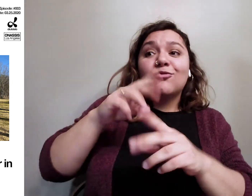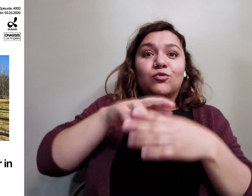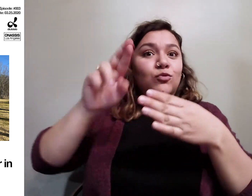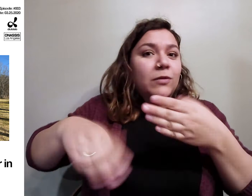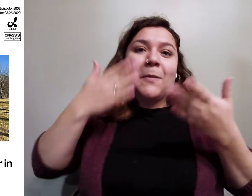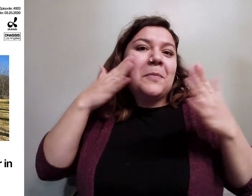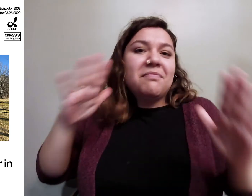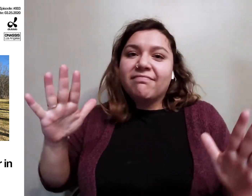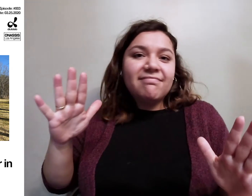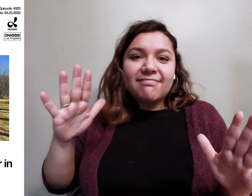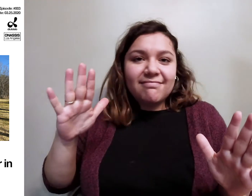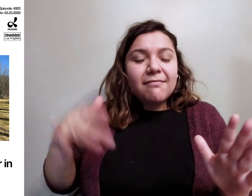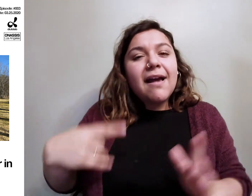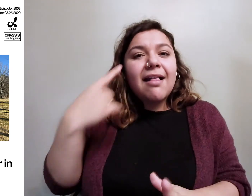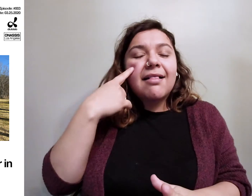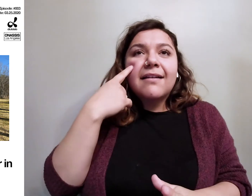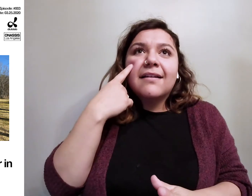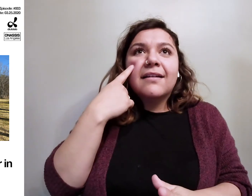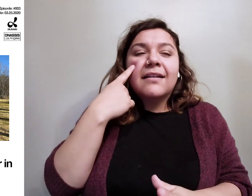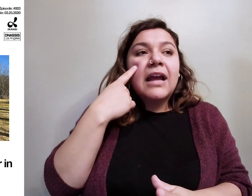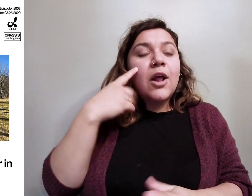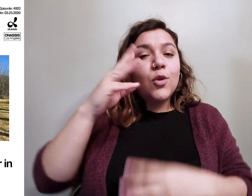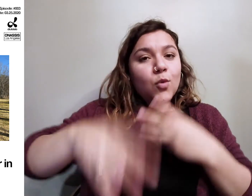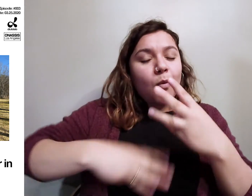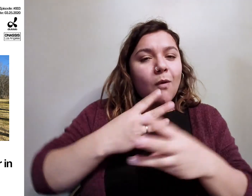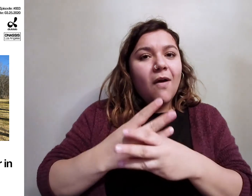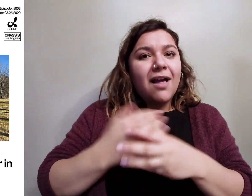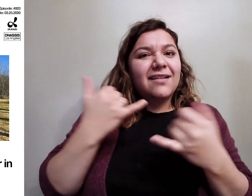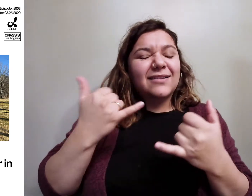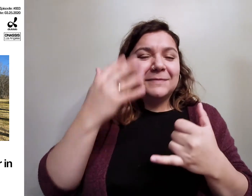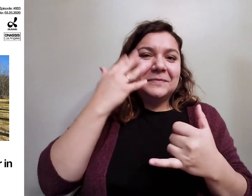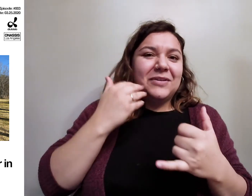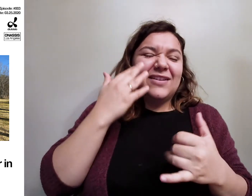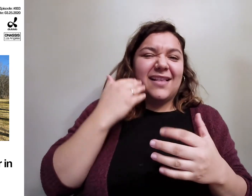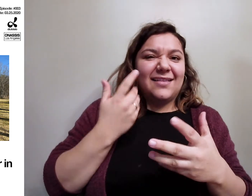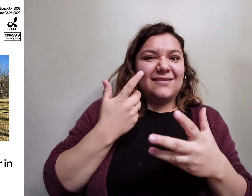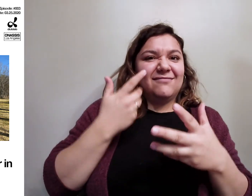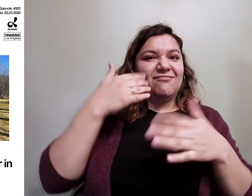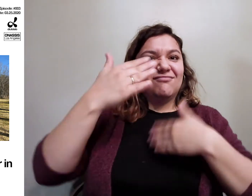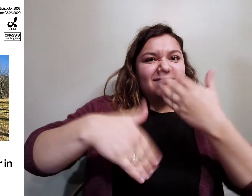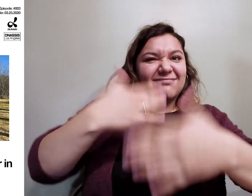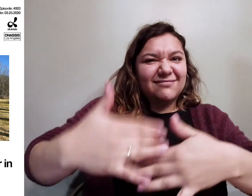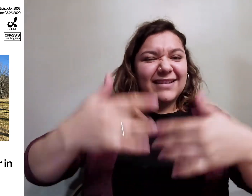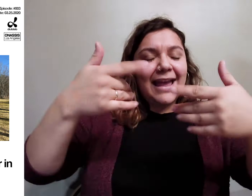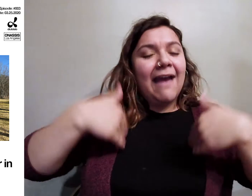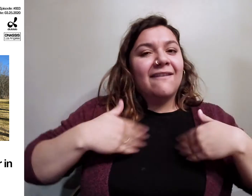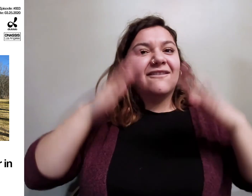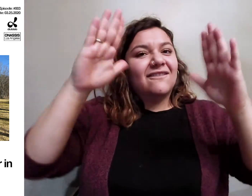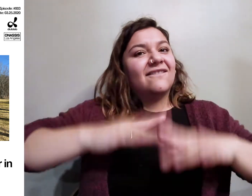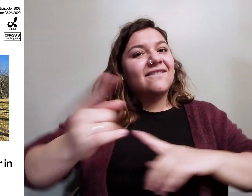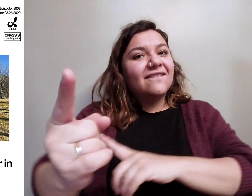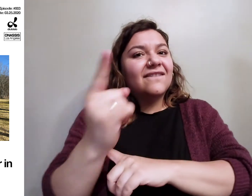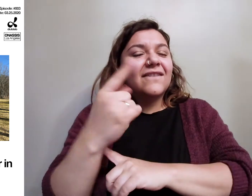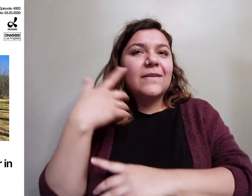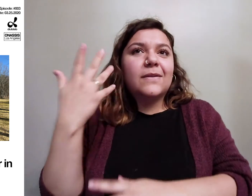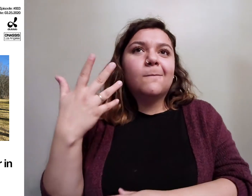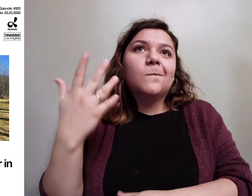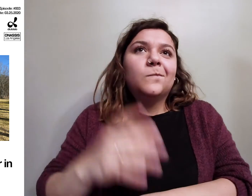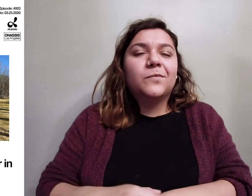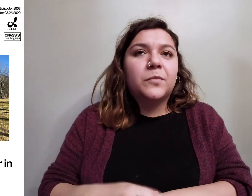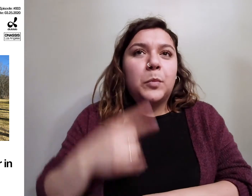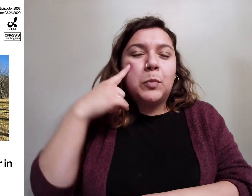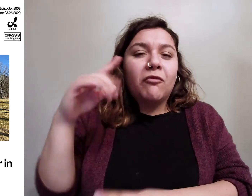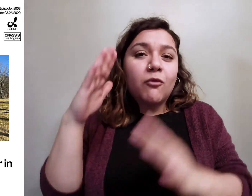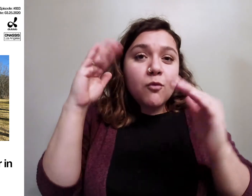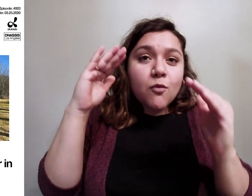hope and decision making to make things better, and then things go back to normal, and they kind of fall down again, and we kind of get back into our